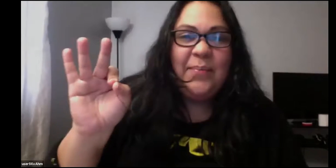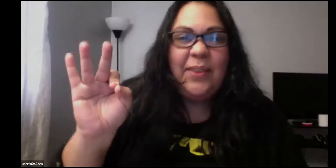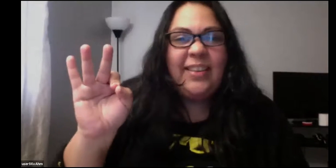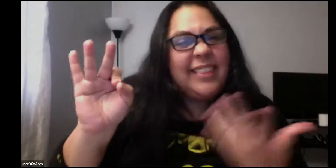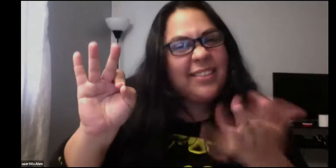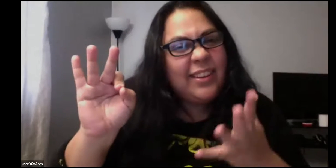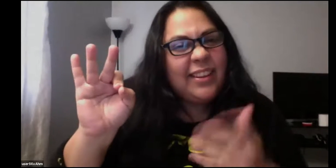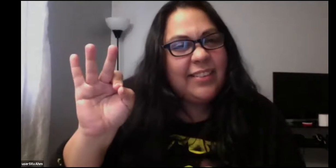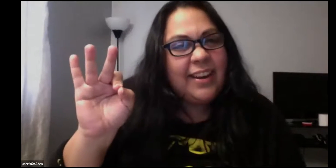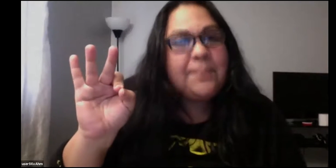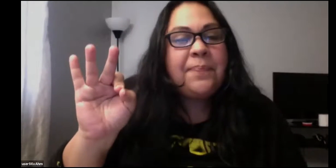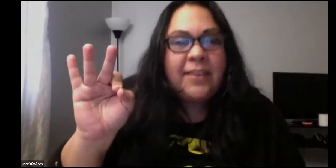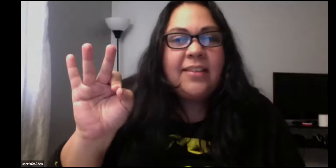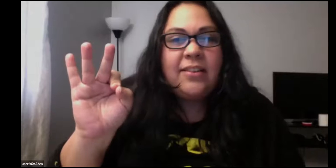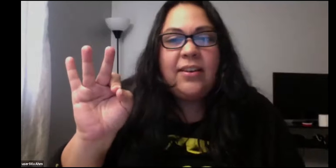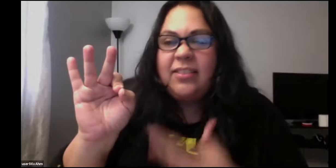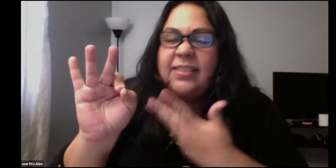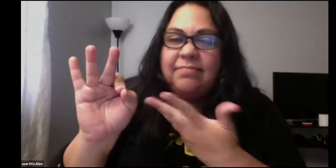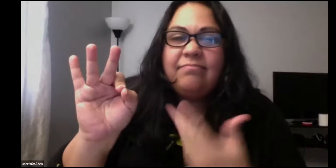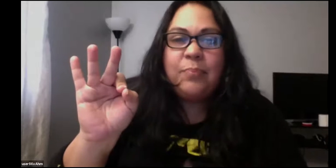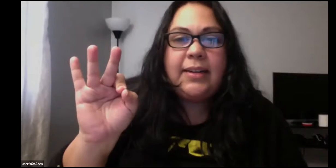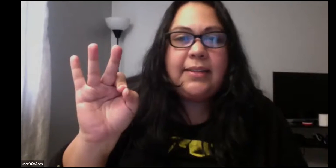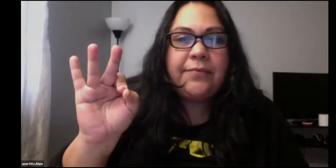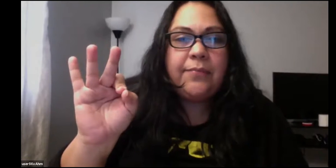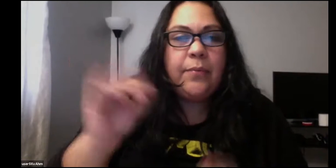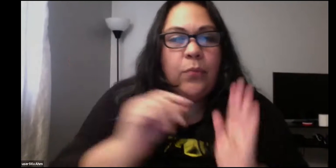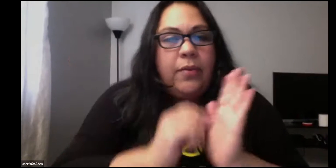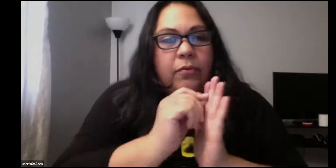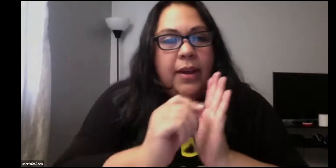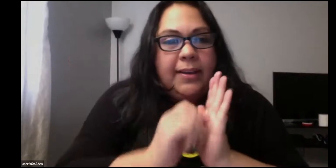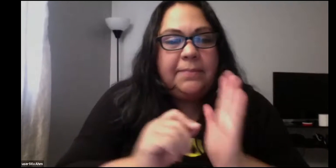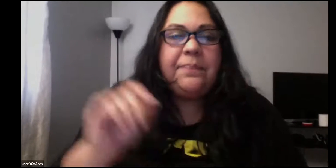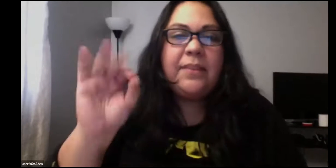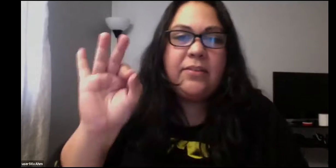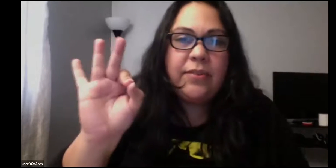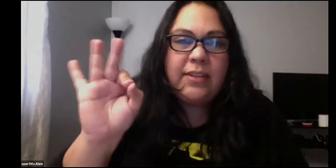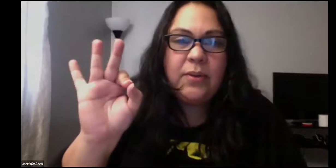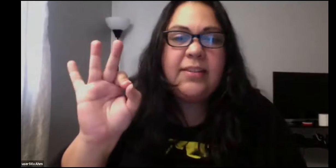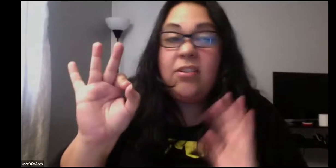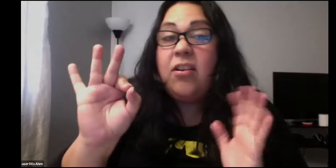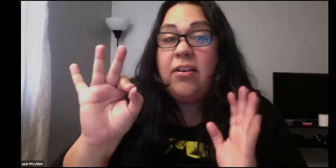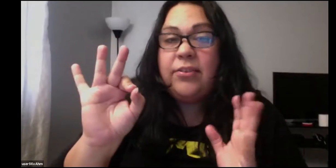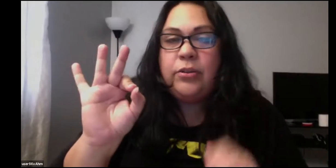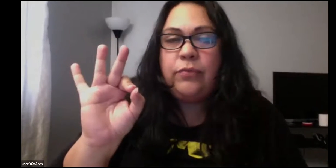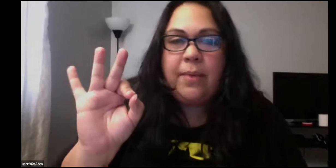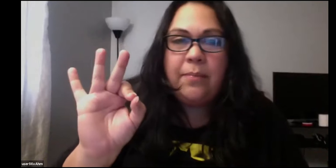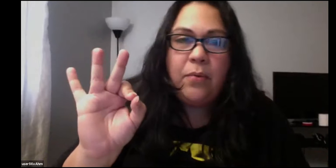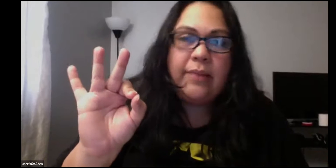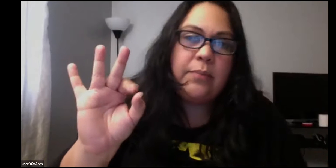but not really, right? So it looks pretty different from the way we write it. So this one is kind of harder to remember. We have to practice